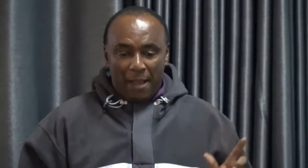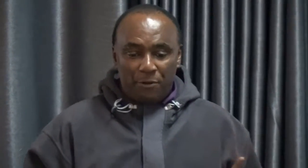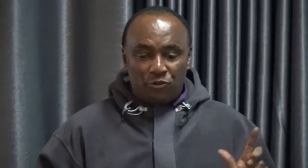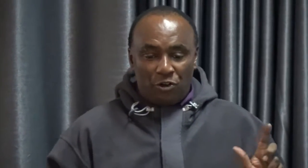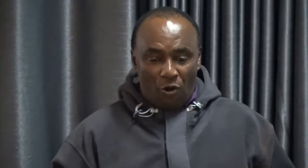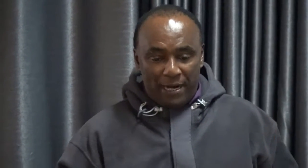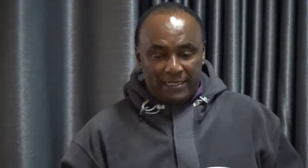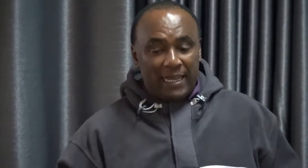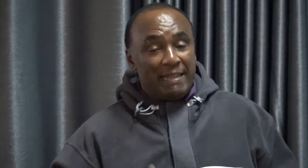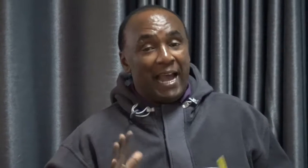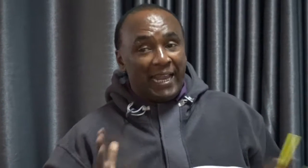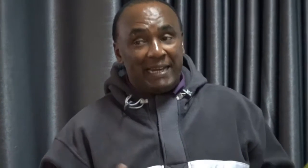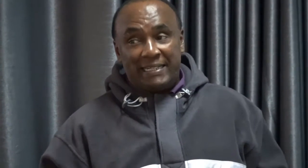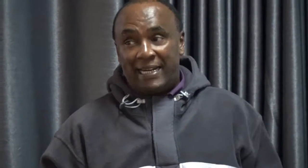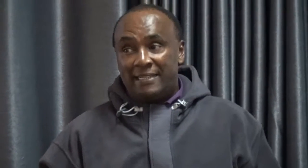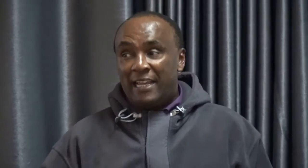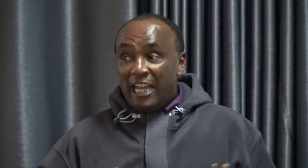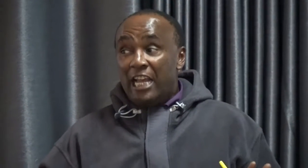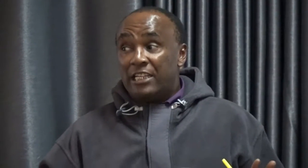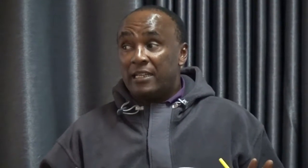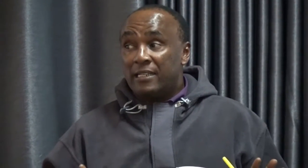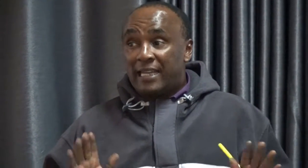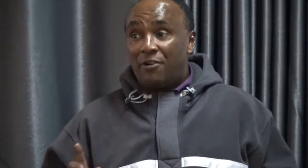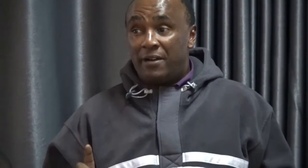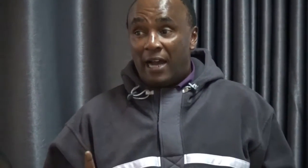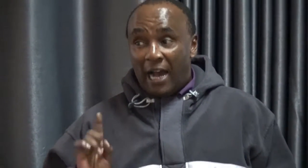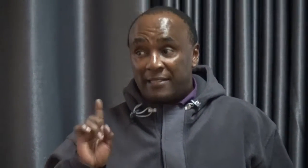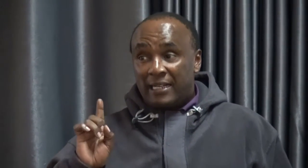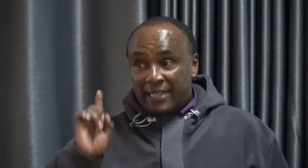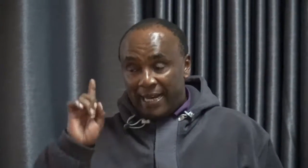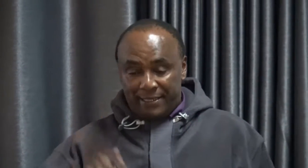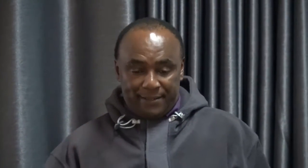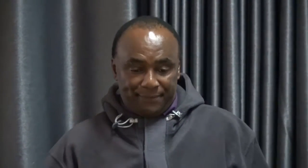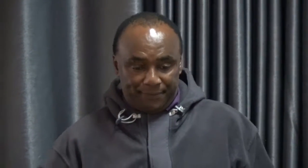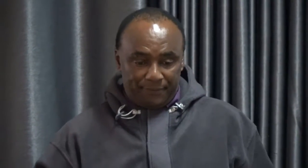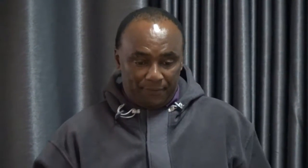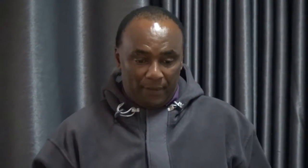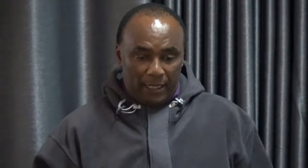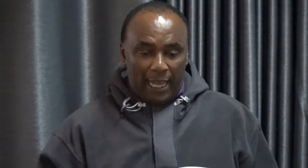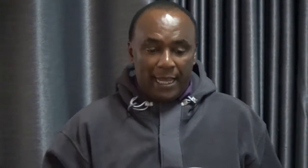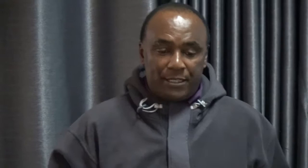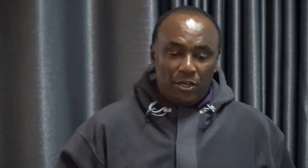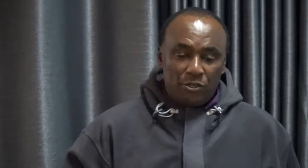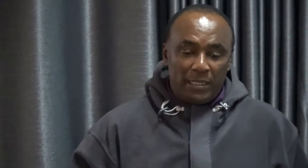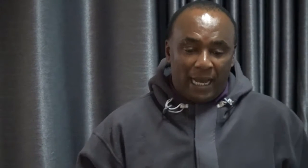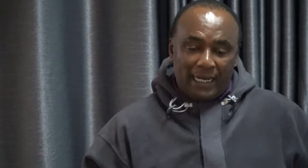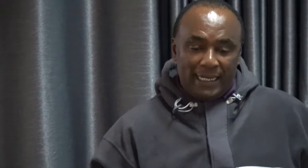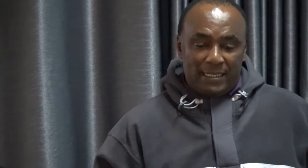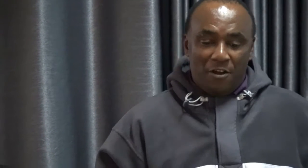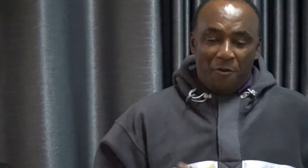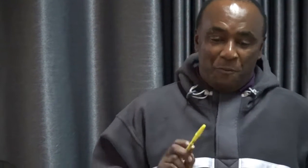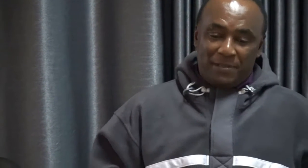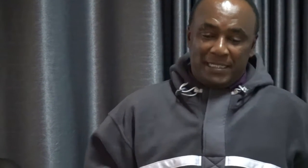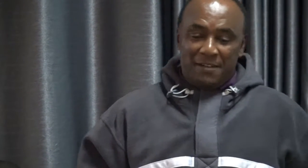needs. Be able to recognize their hidden talents. Each child has a talent. And to